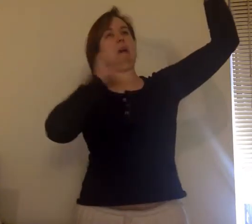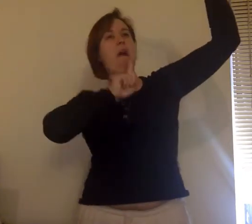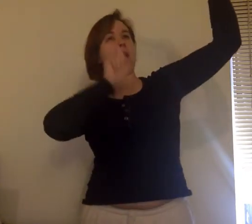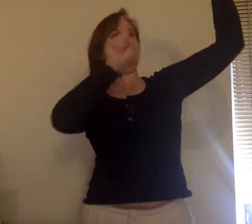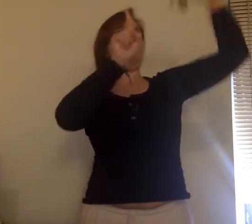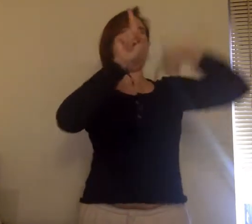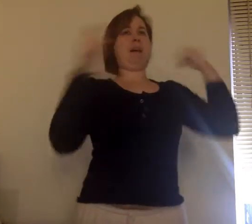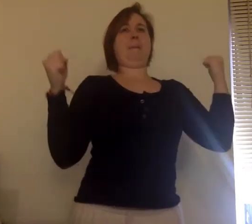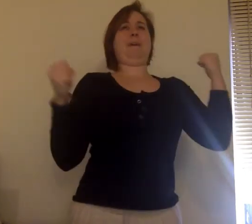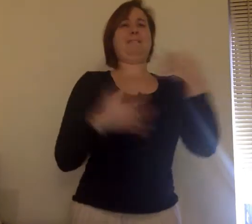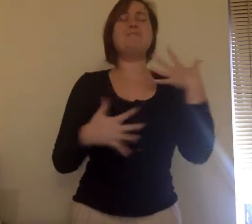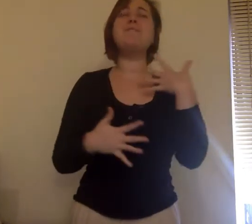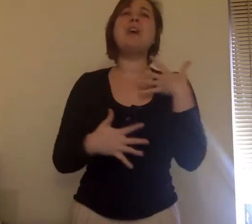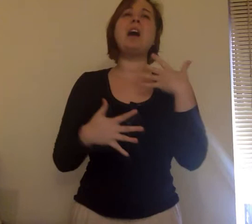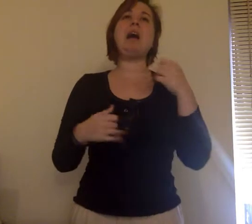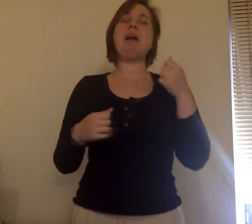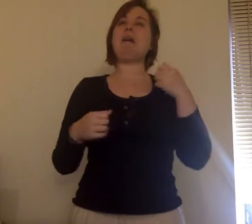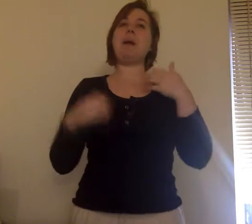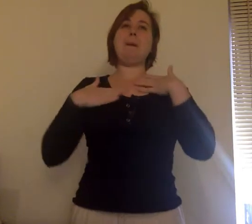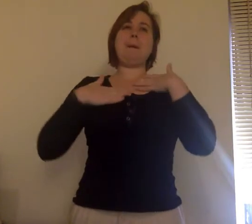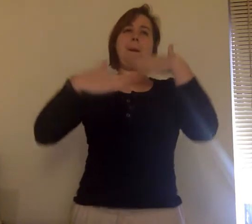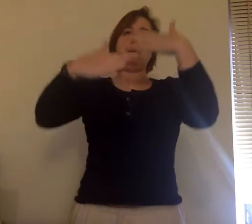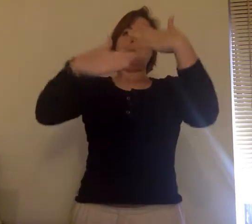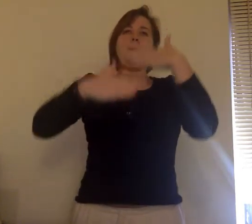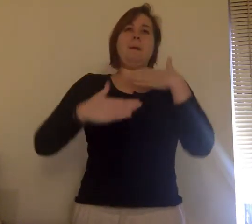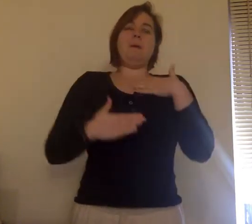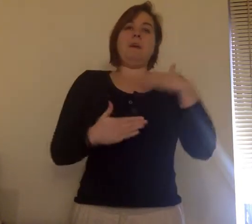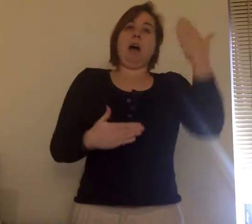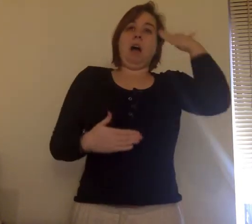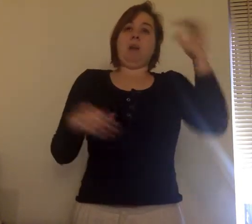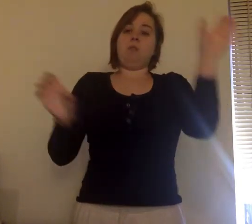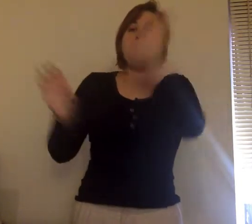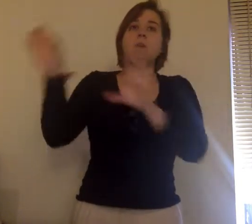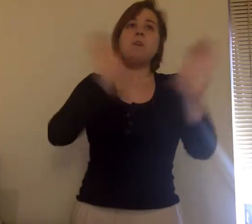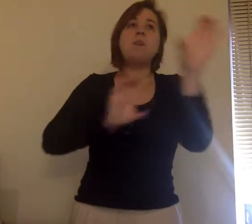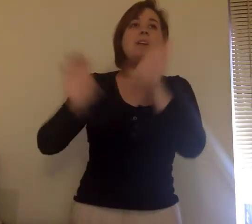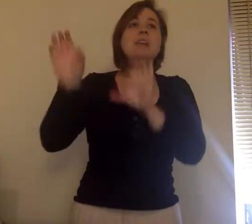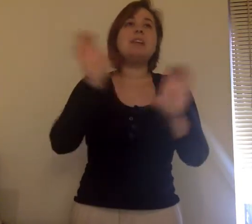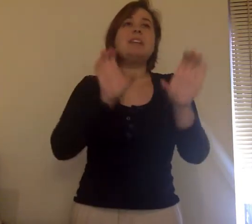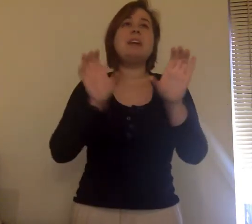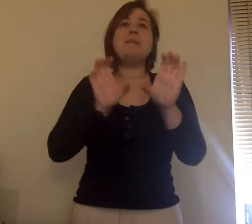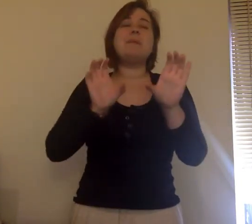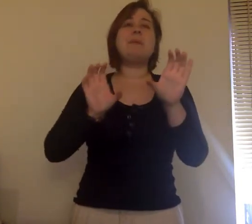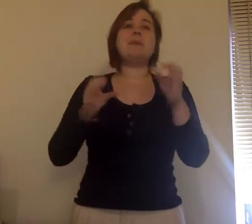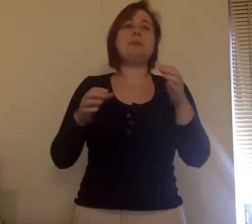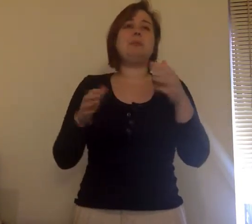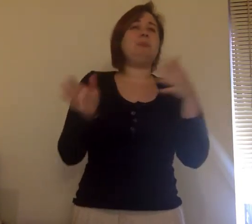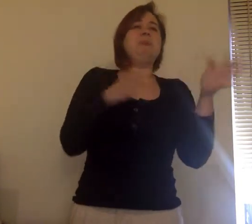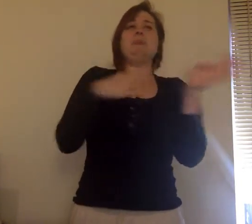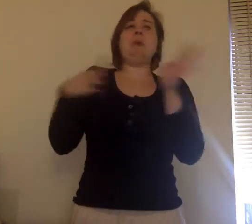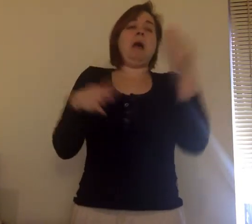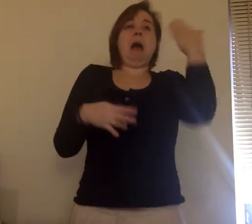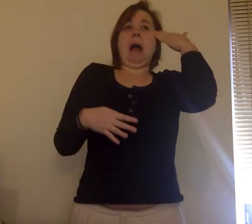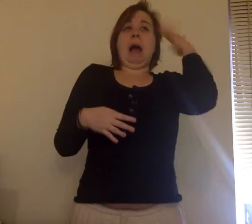air because I don't know what chemicals are in it. I used to go fishing in Vancouver,